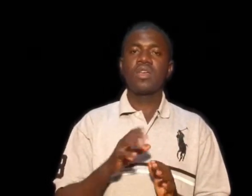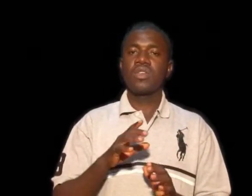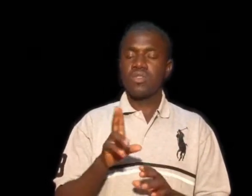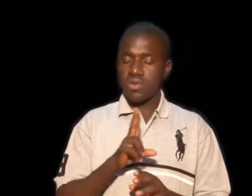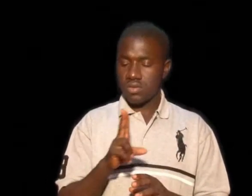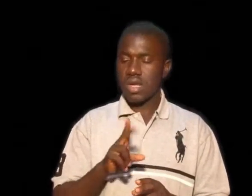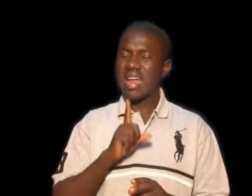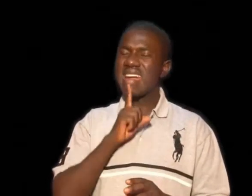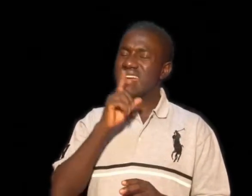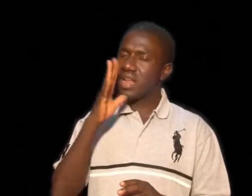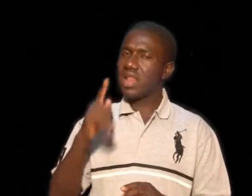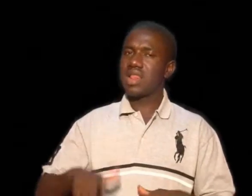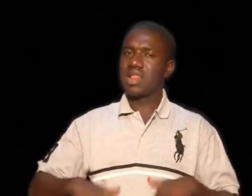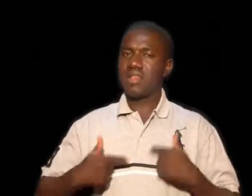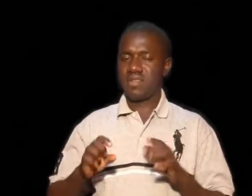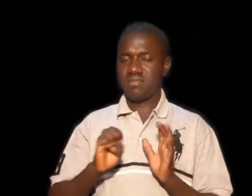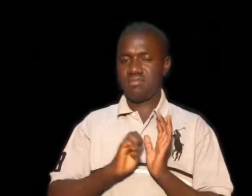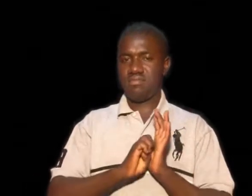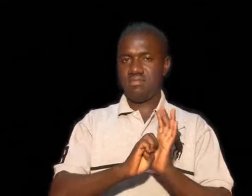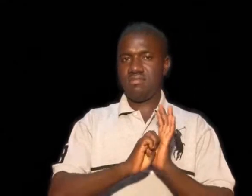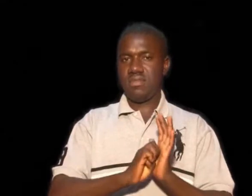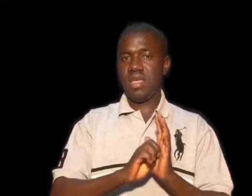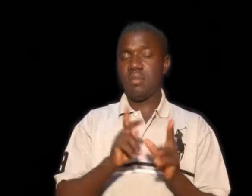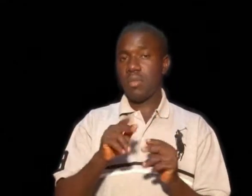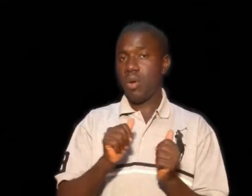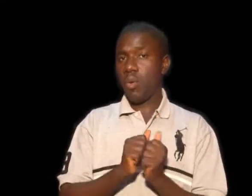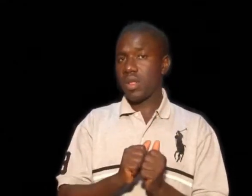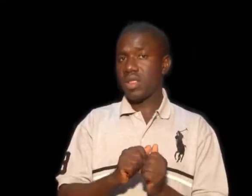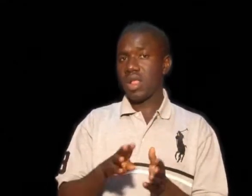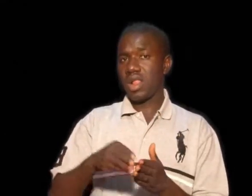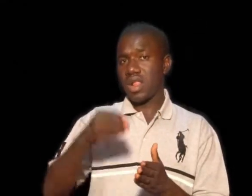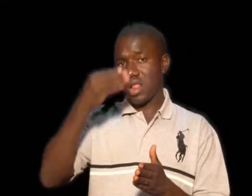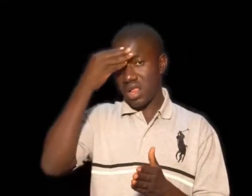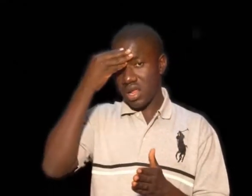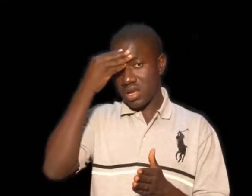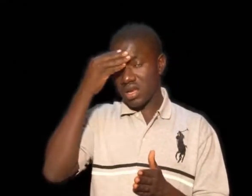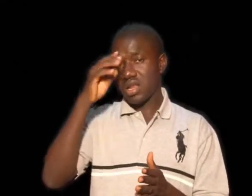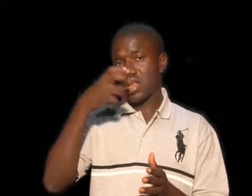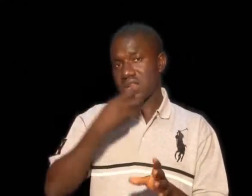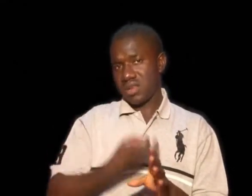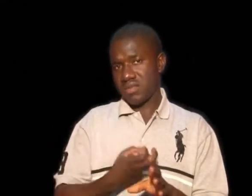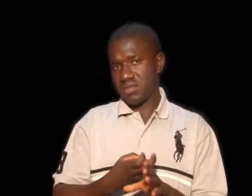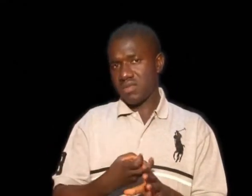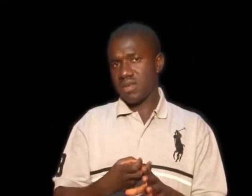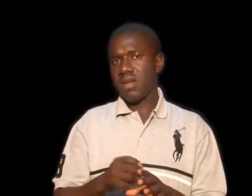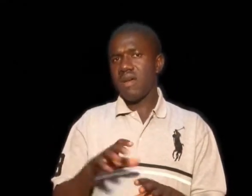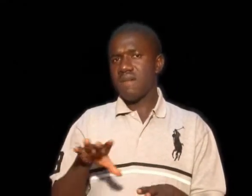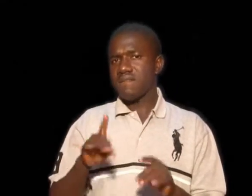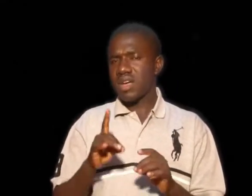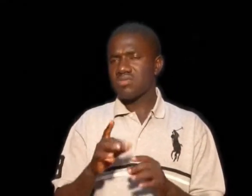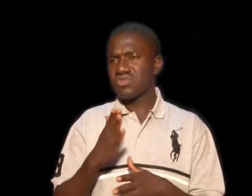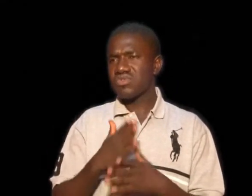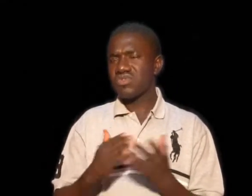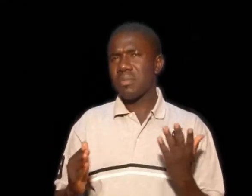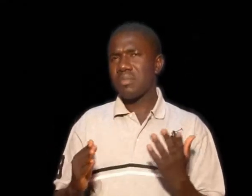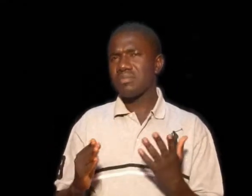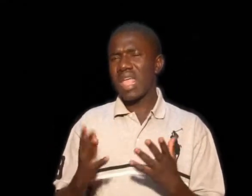Use real-life examples and words for real things. People with learning or intellectual difficulties may find abstract